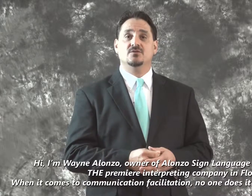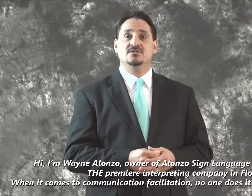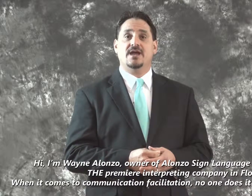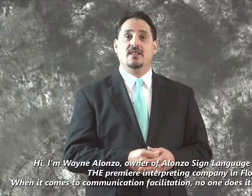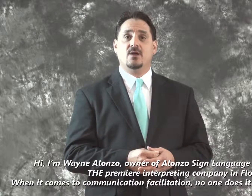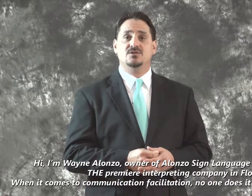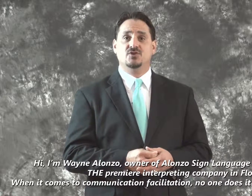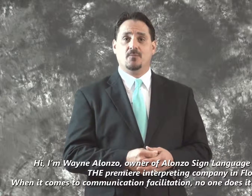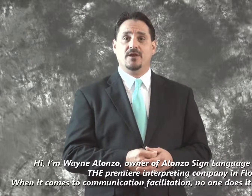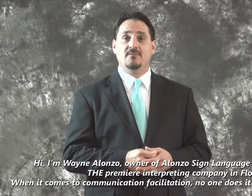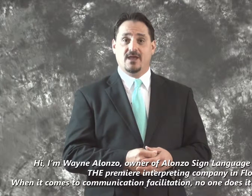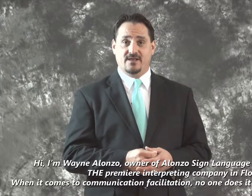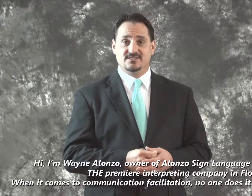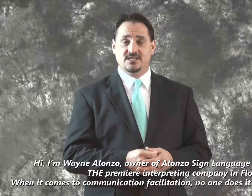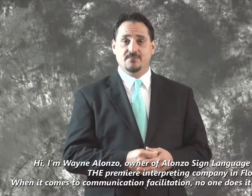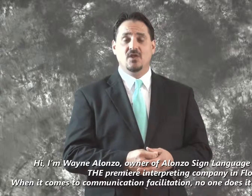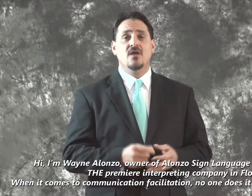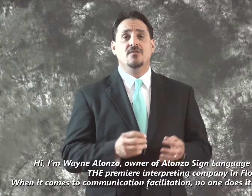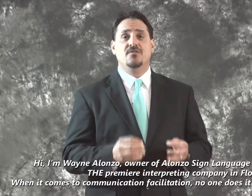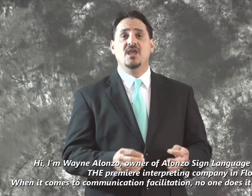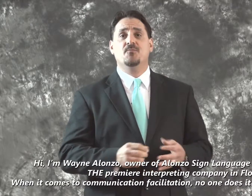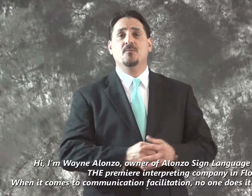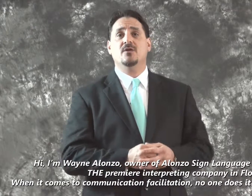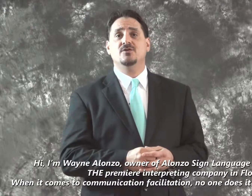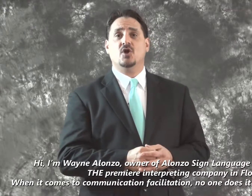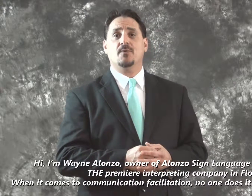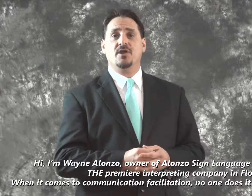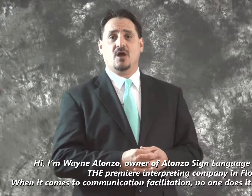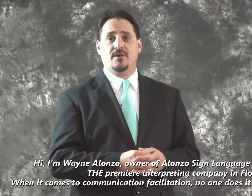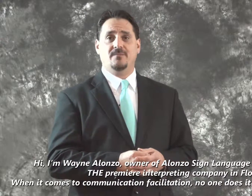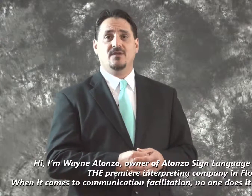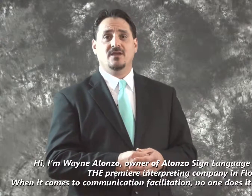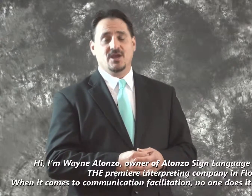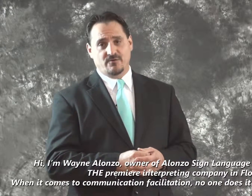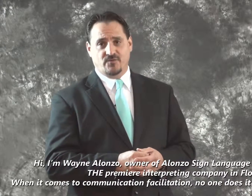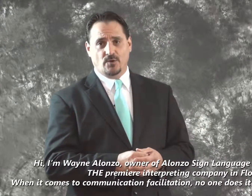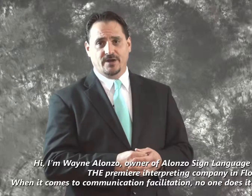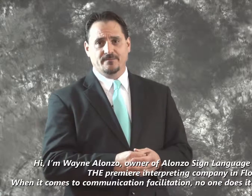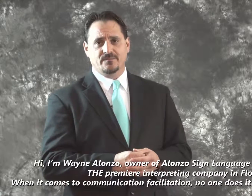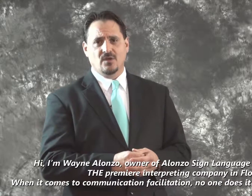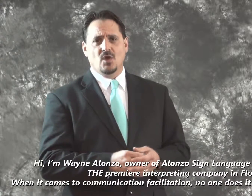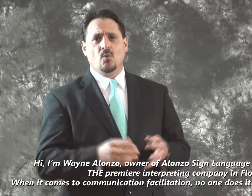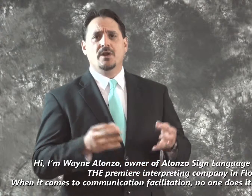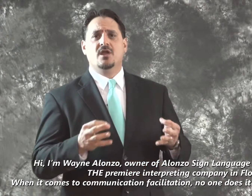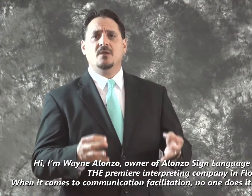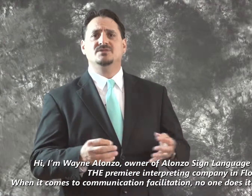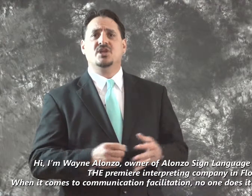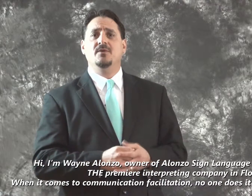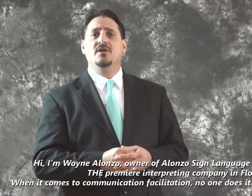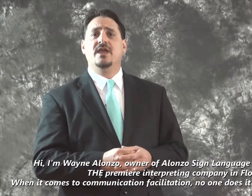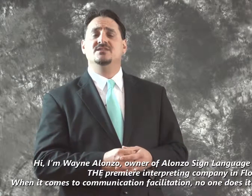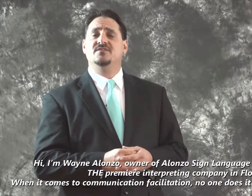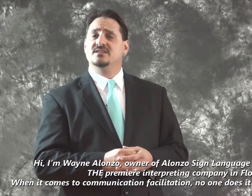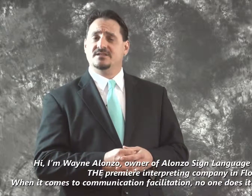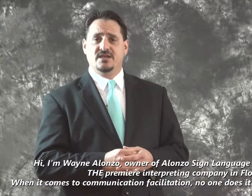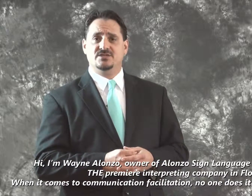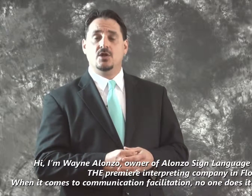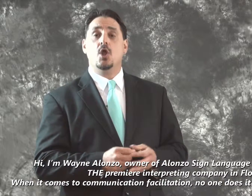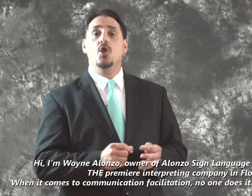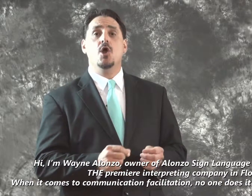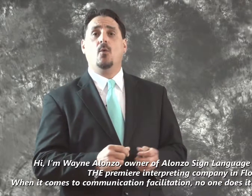of Alonzo Sign Language Interpreting LLC the premier interpreting company here in Florida when it comes to communication